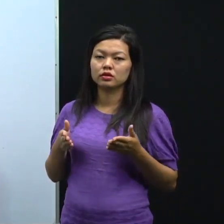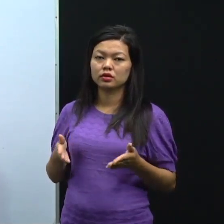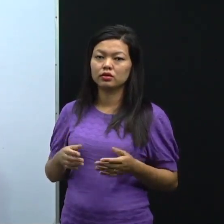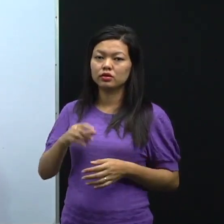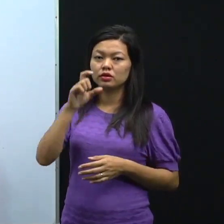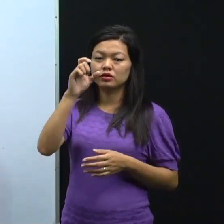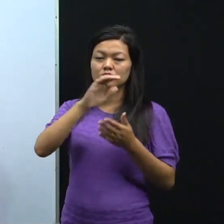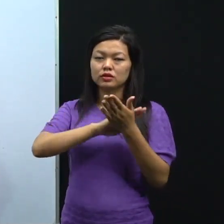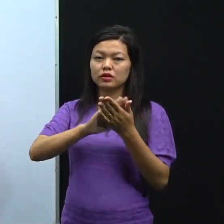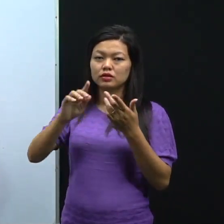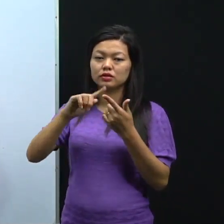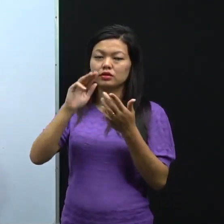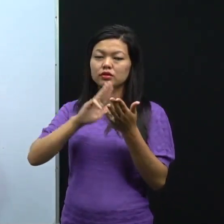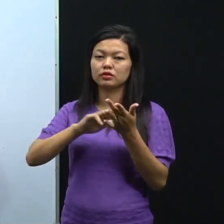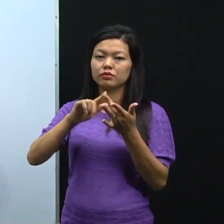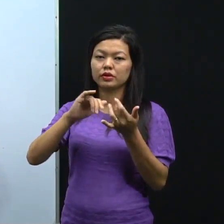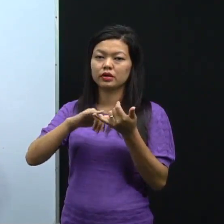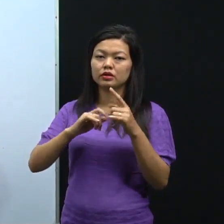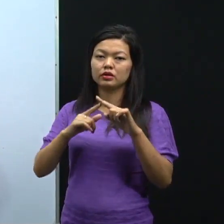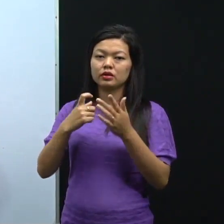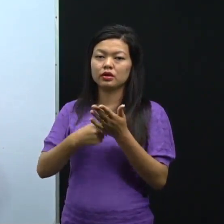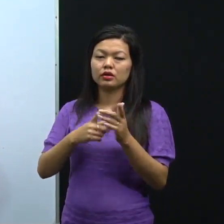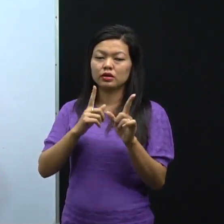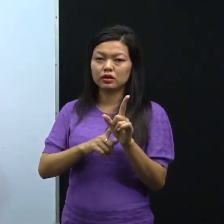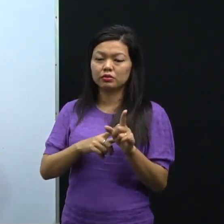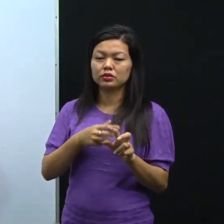chemistry is like that. So one scientist discovered this,